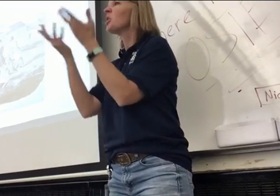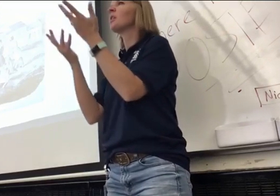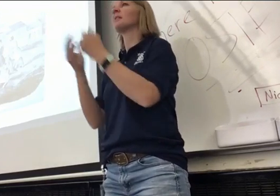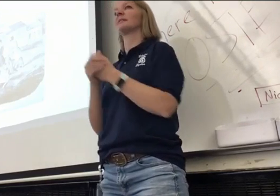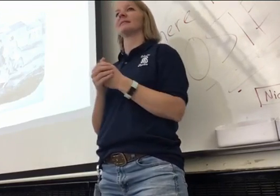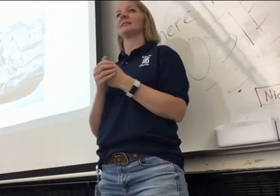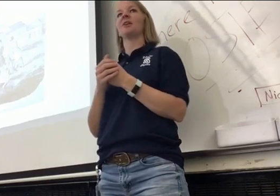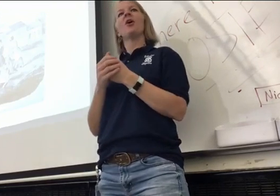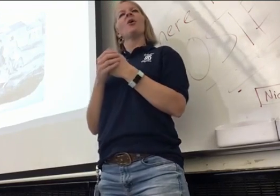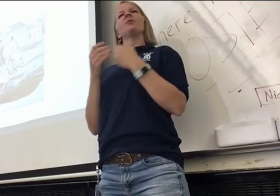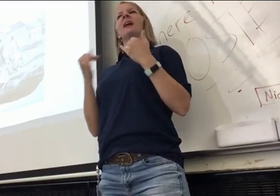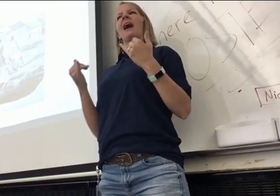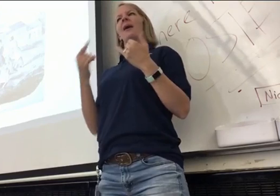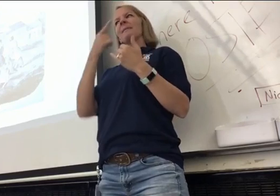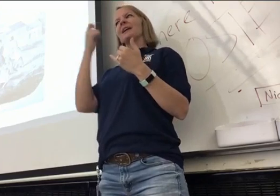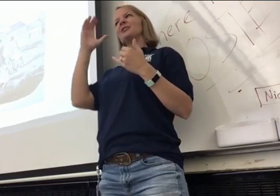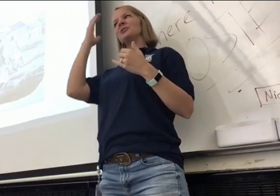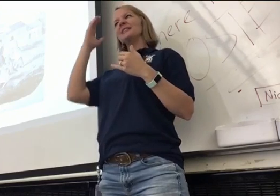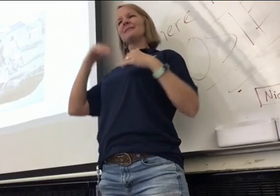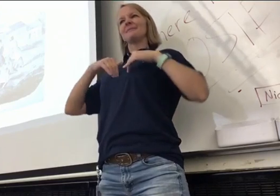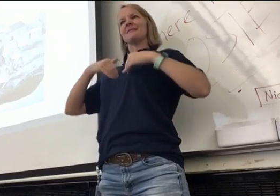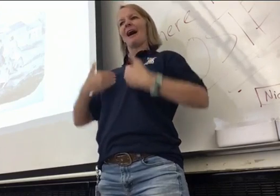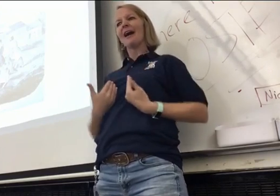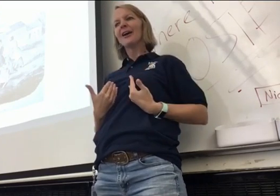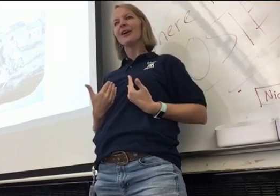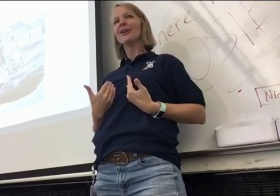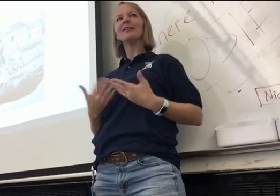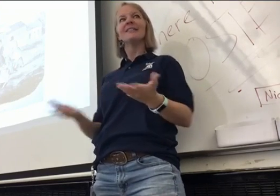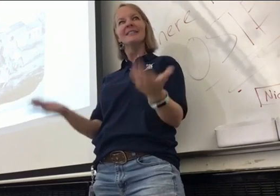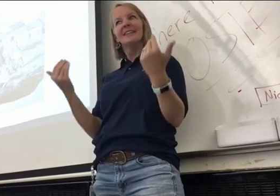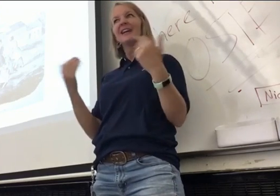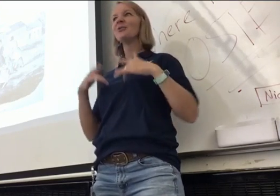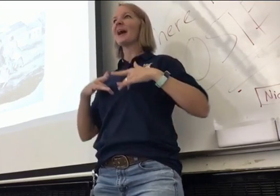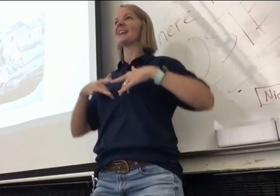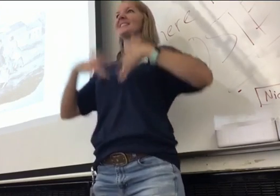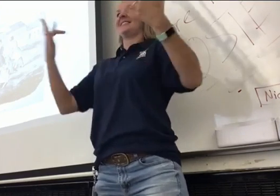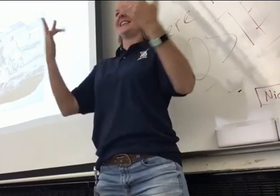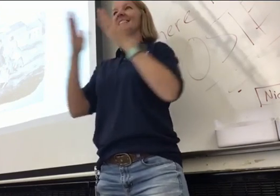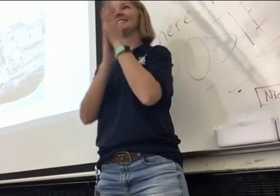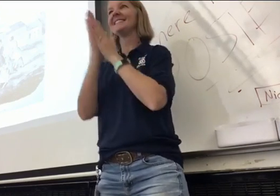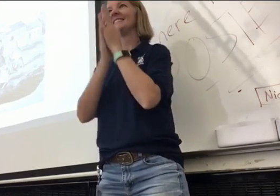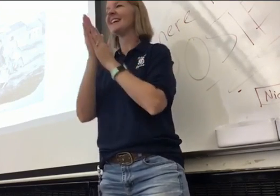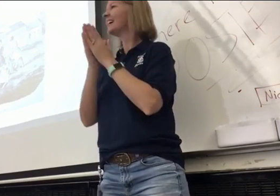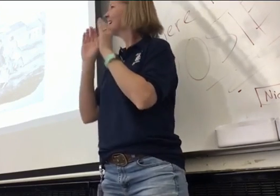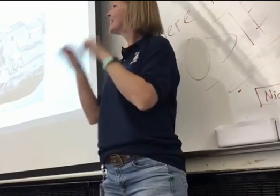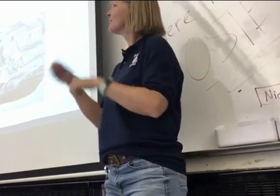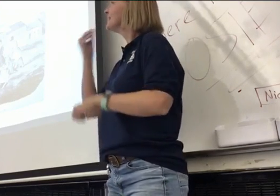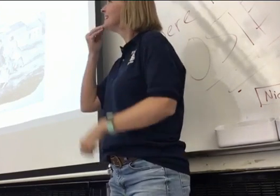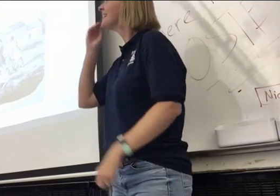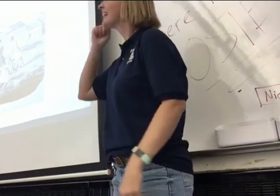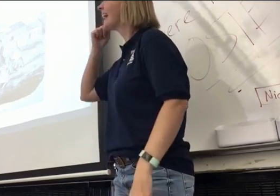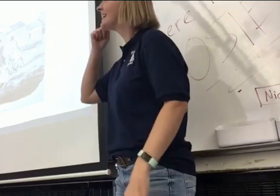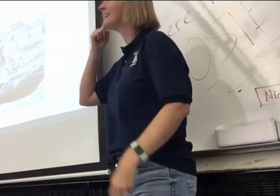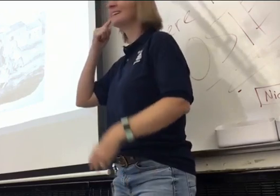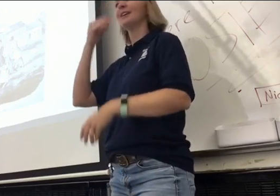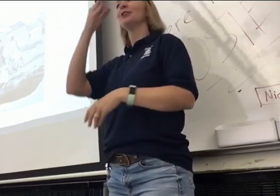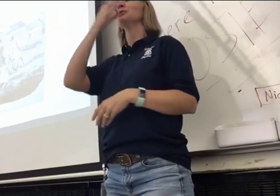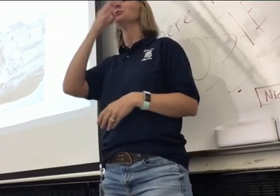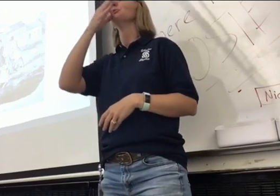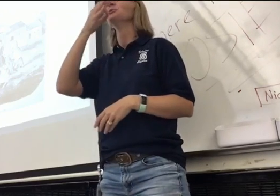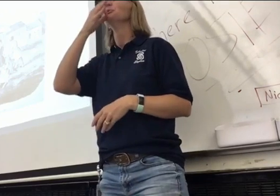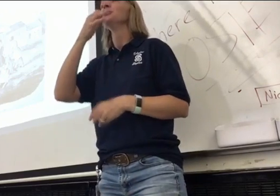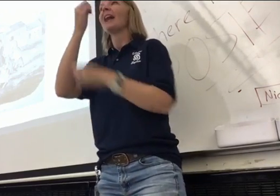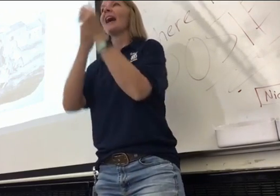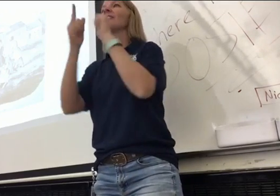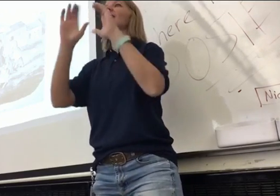little tired, let's pep you up with an activity. Sound good? We're about to eat the candy. That's what